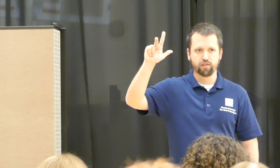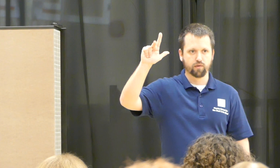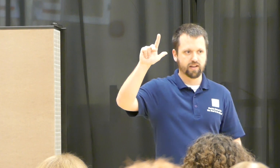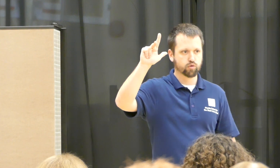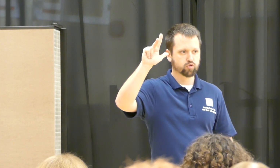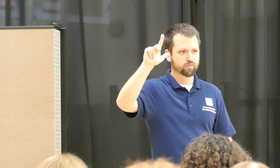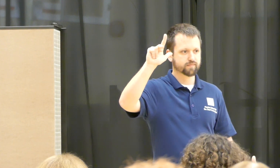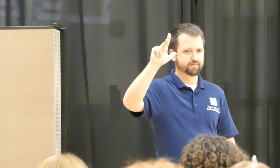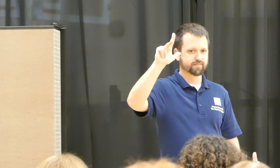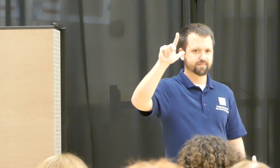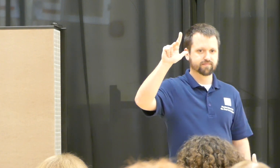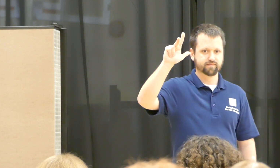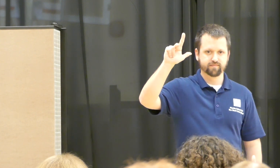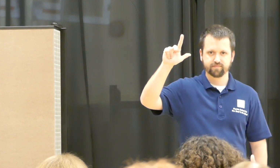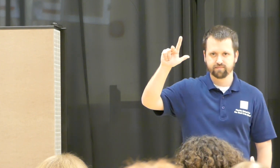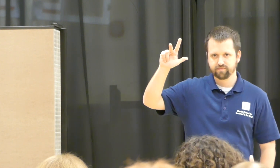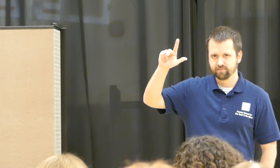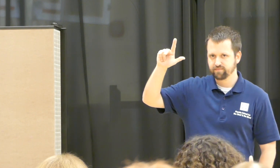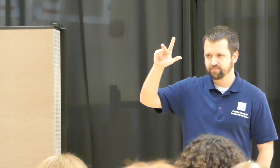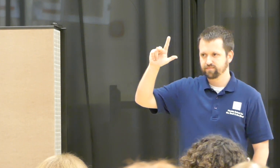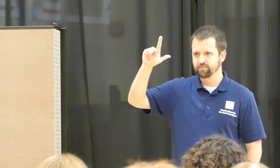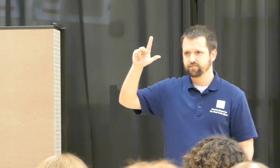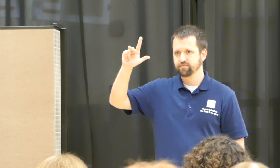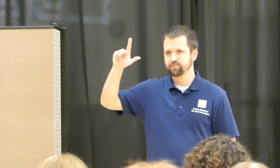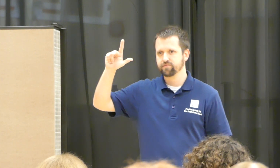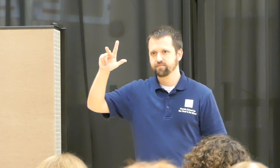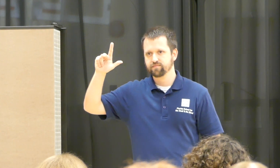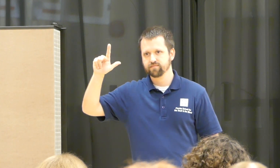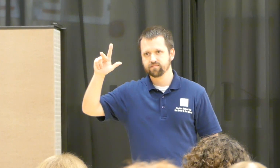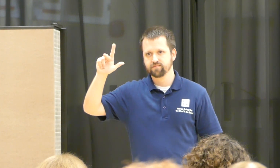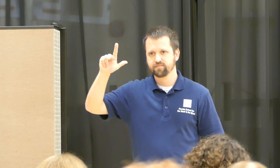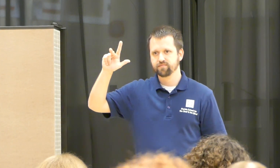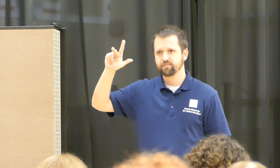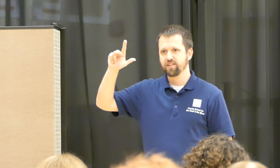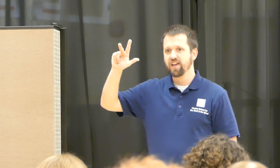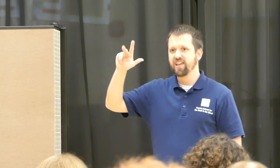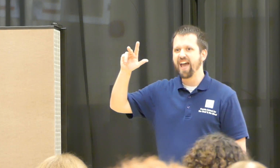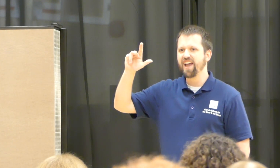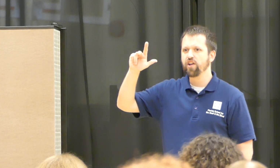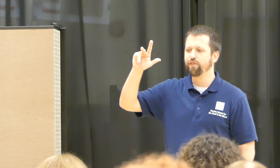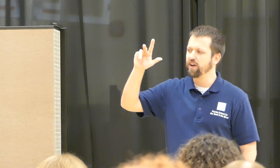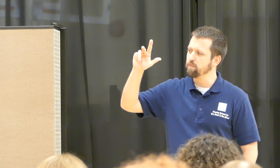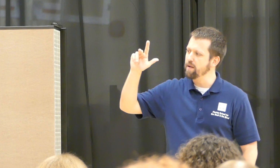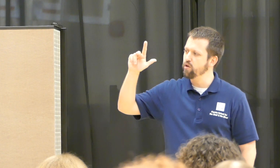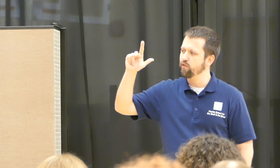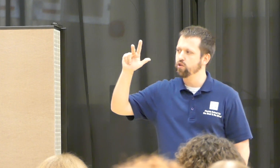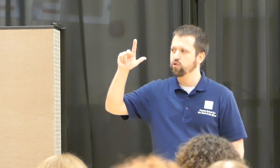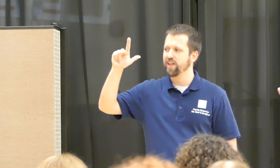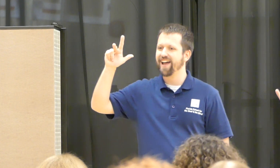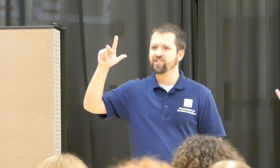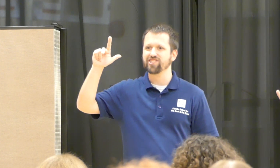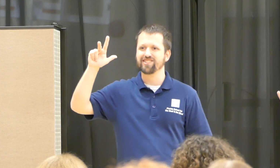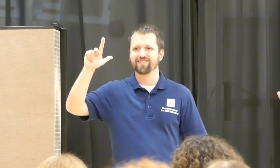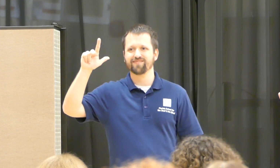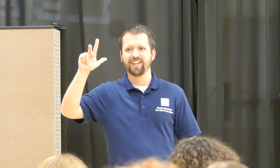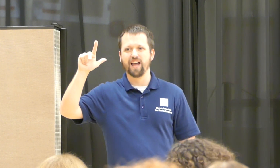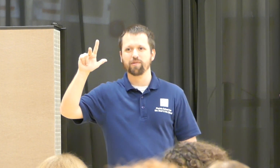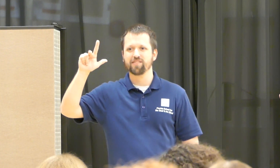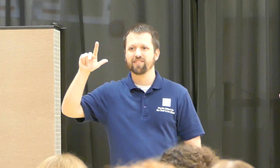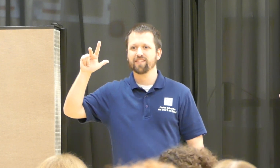23. What if you have a hard time at like mine's a handle and do that? What do you do? Yeah, your other fingers might move when you do that. Just, it happens. Like I